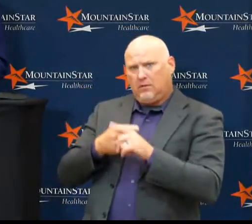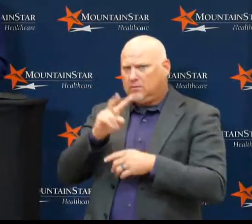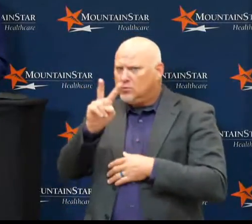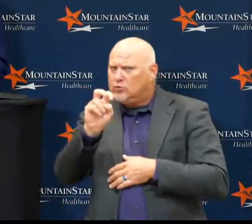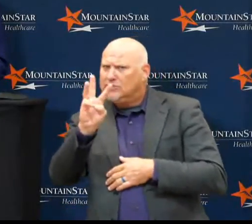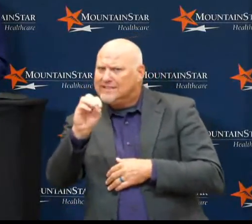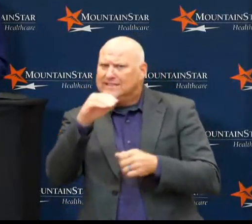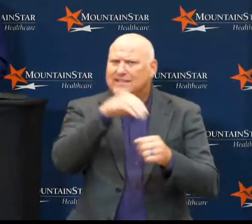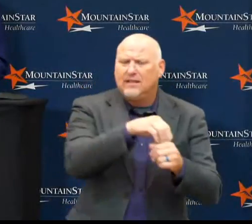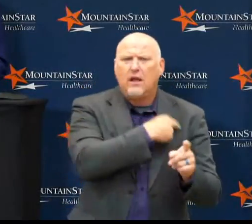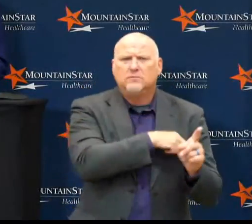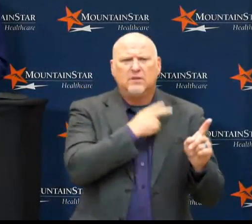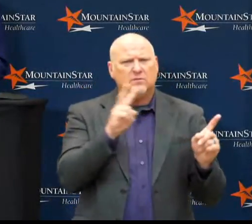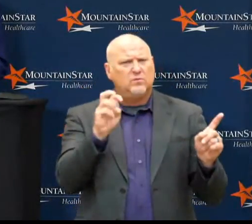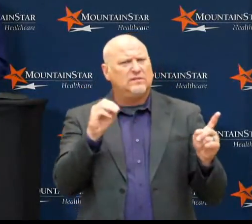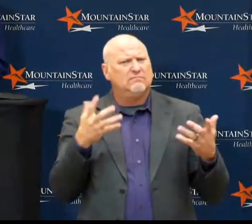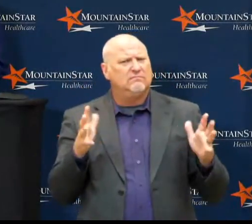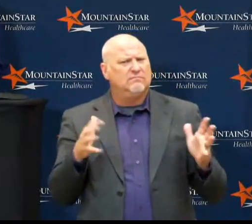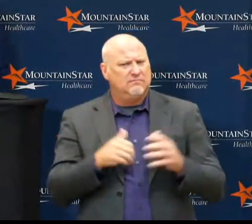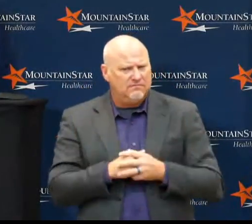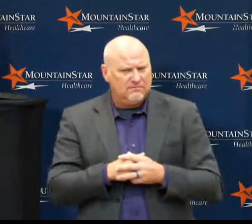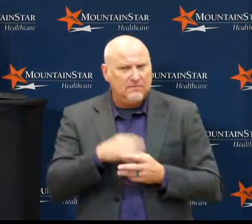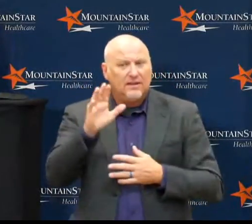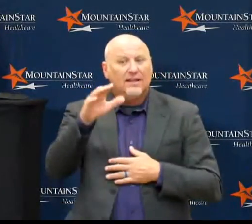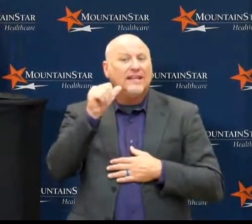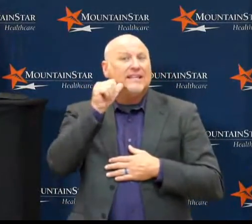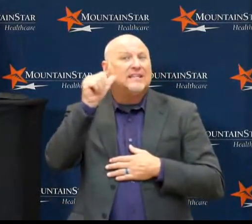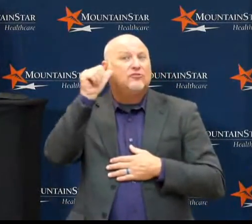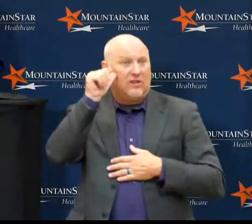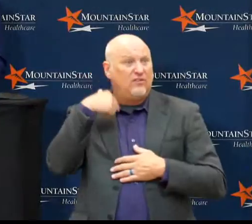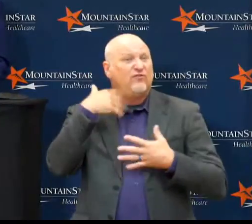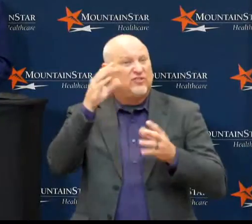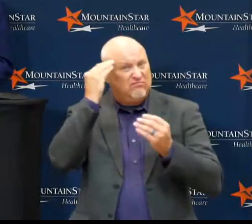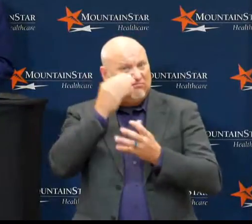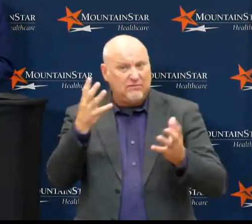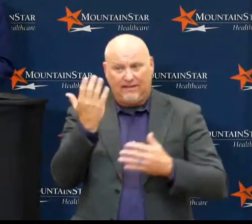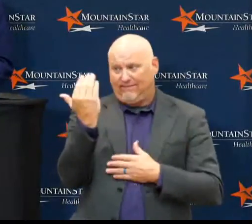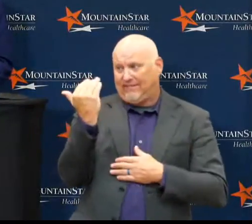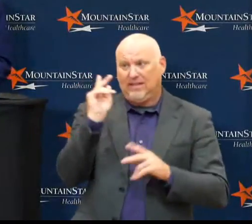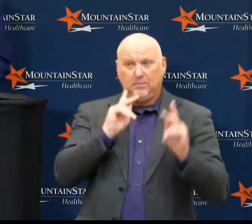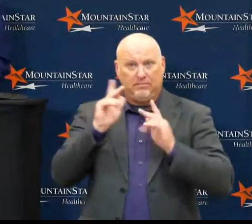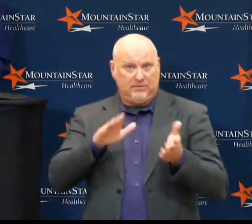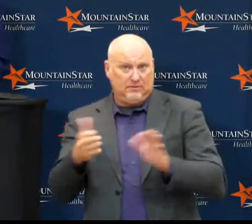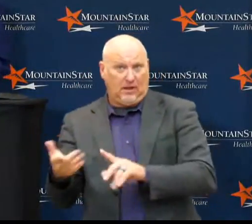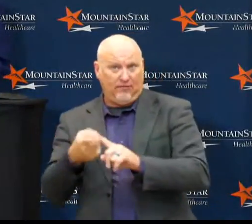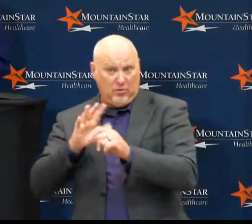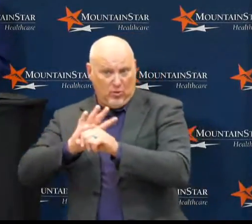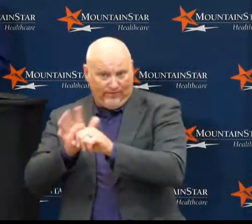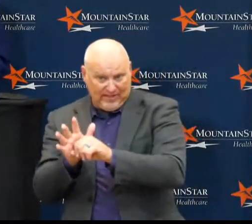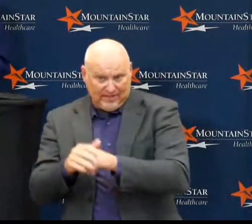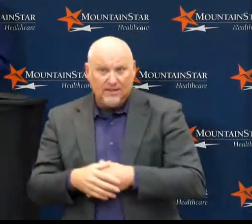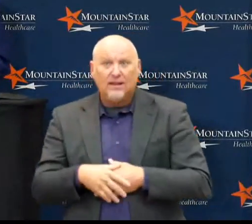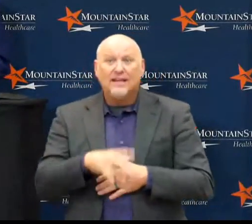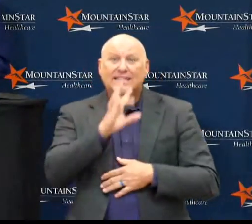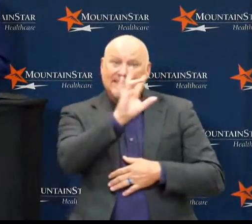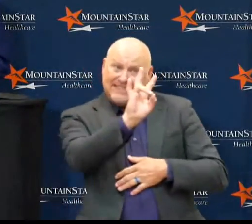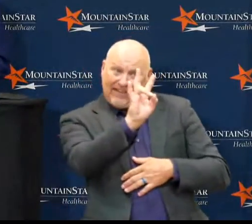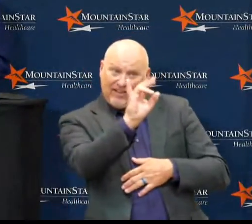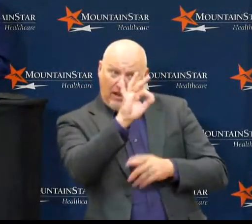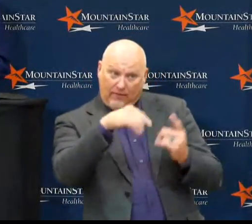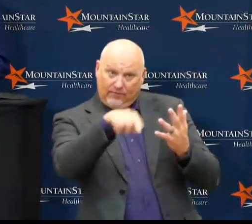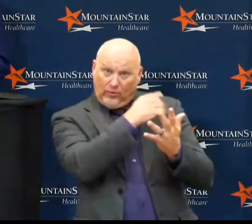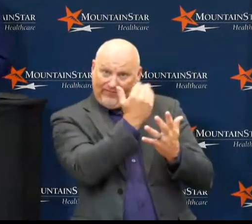65. 65 and under is far too young to die from something that is almost completely